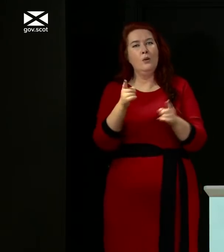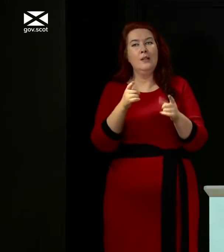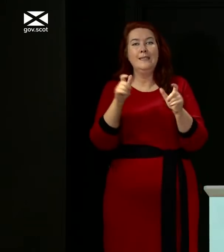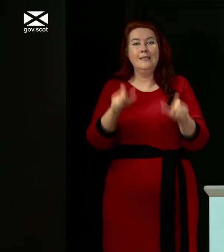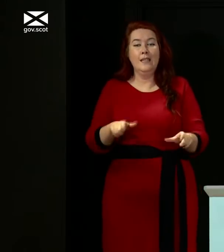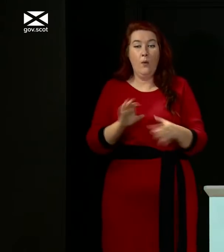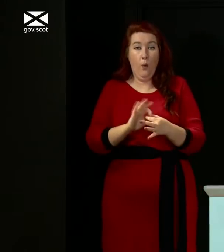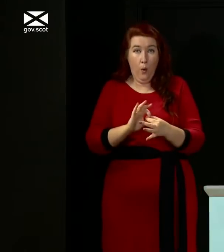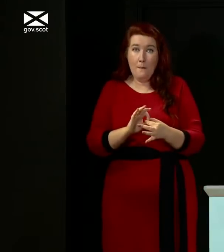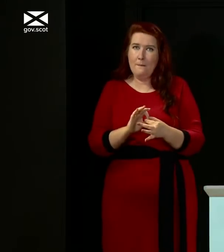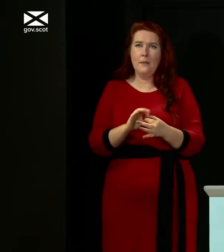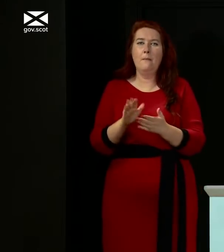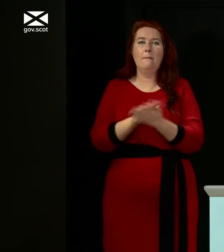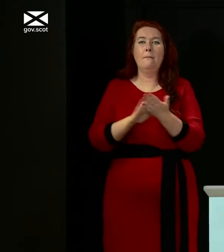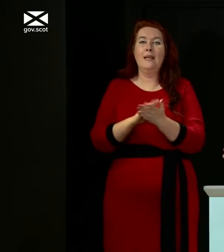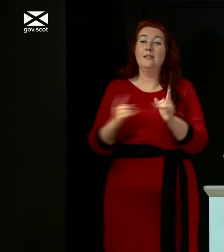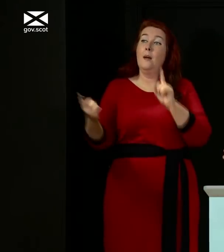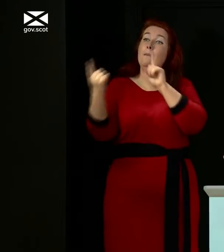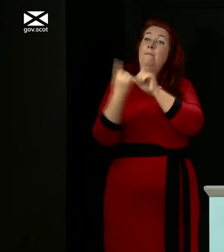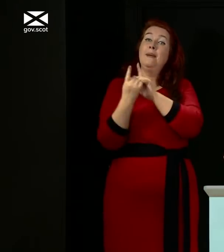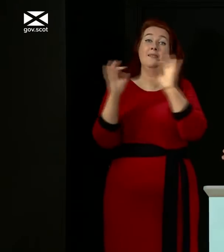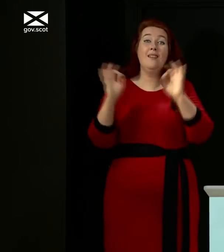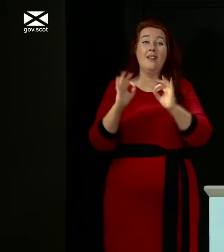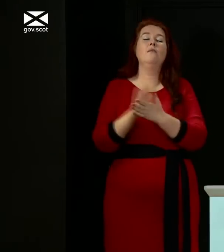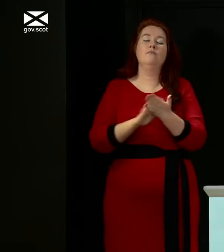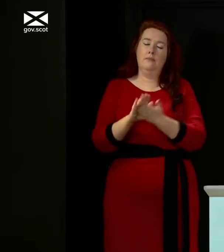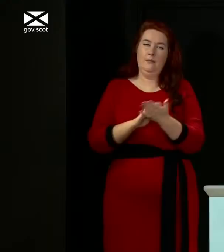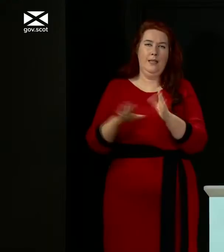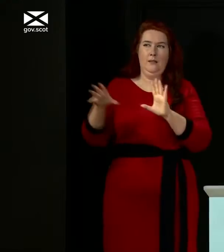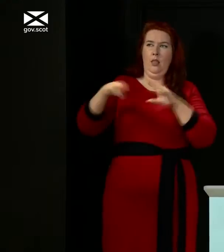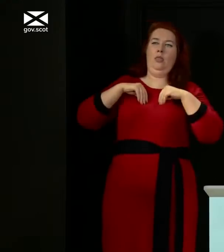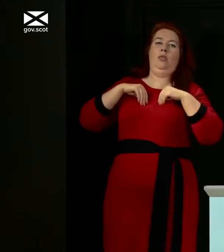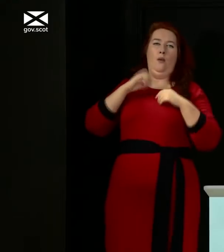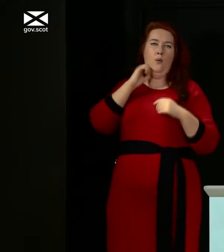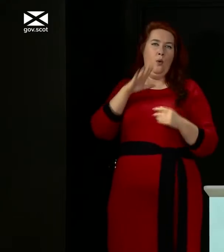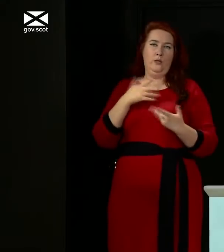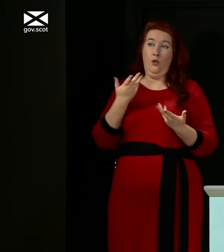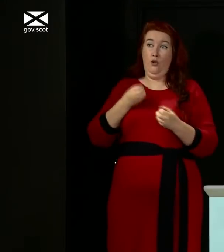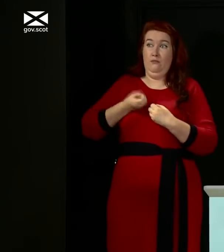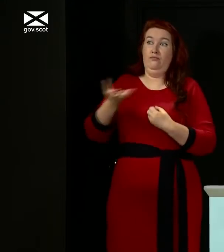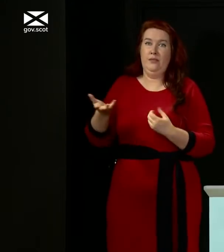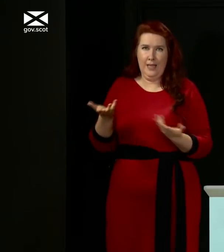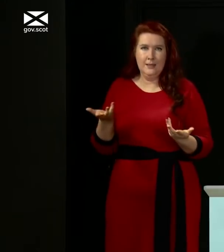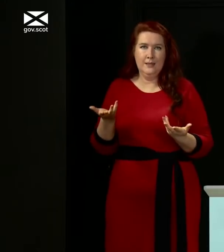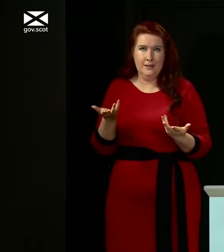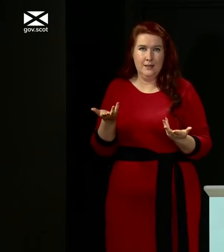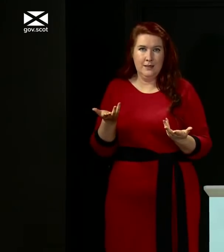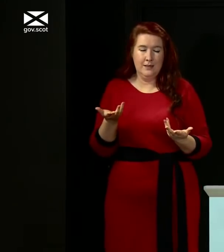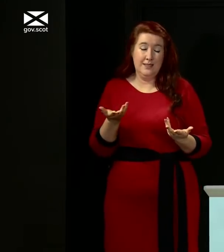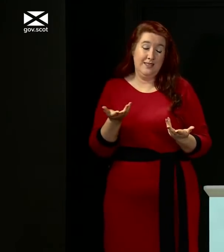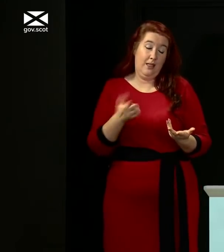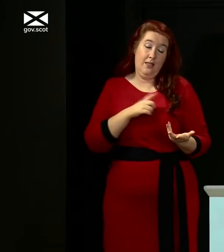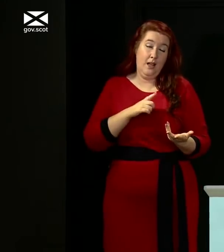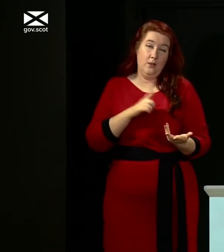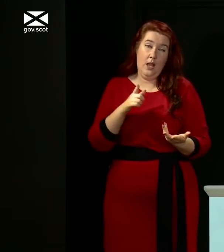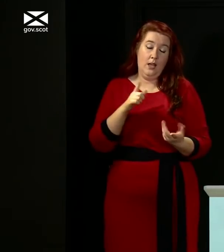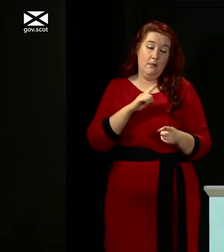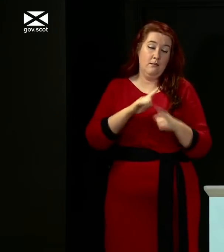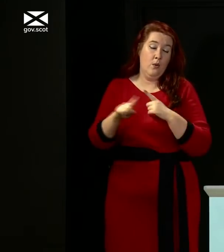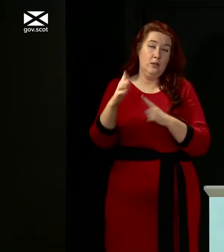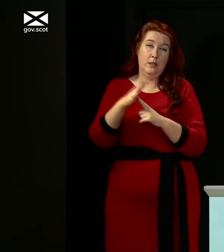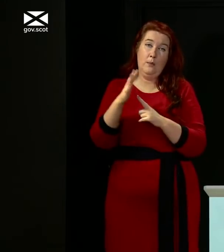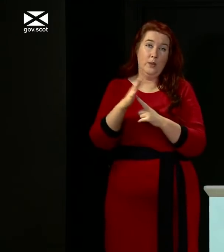you are to come in contact with other people and spread this virus or get this virus. So that's basically the most